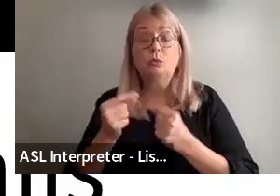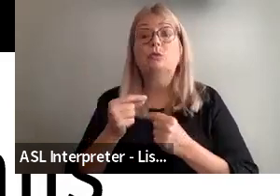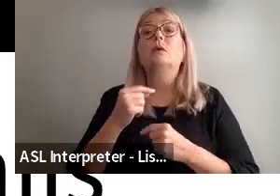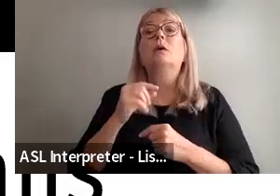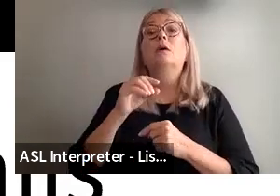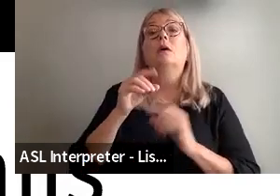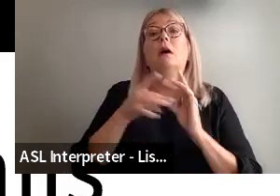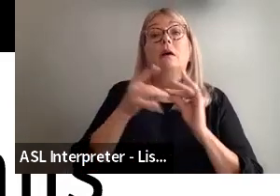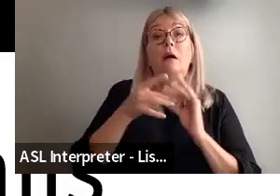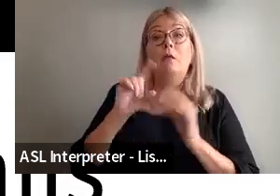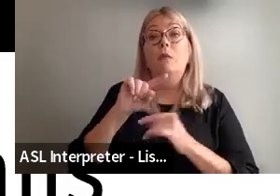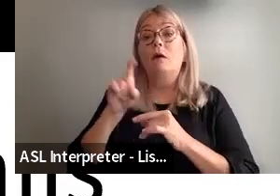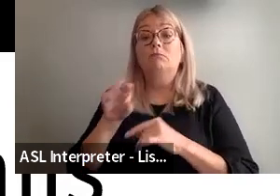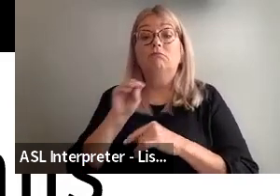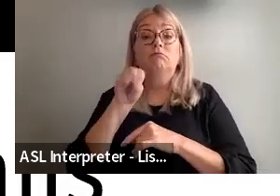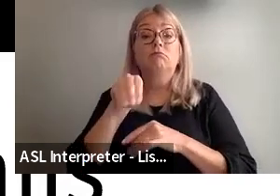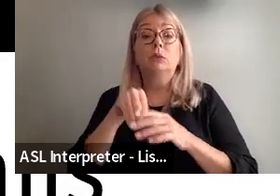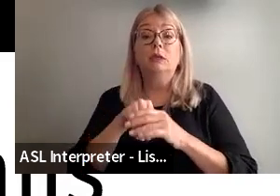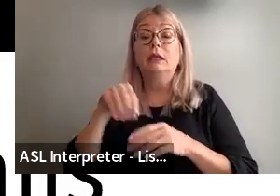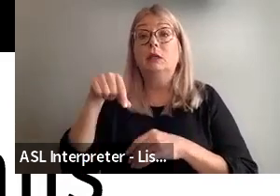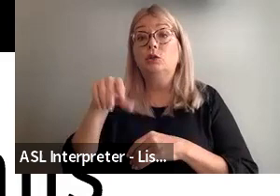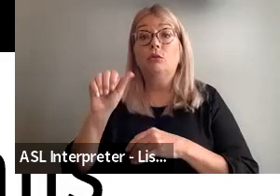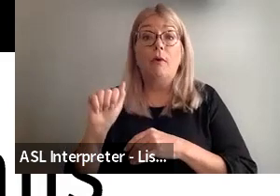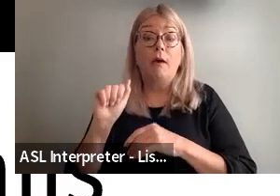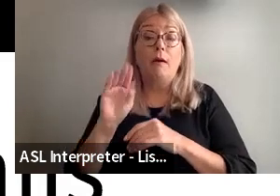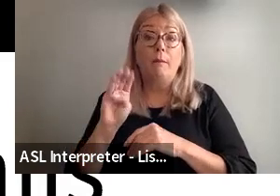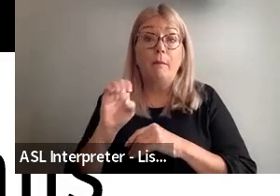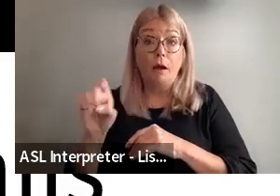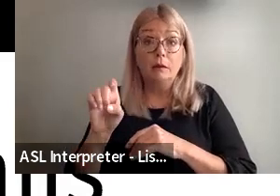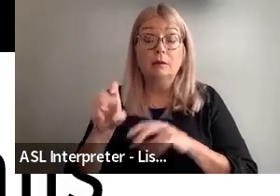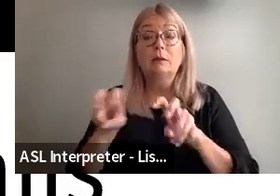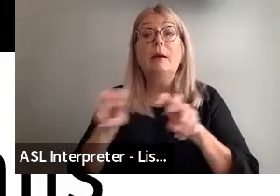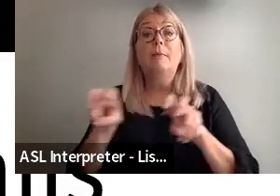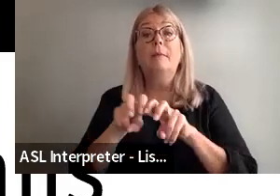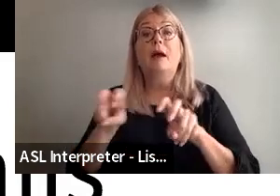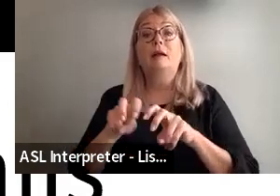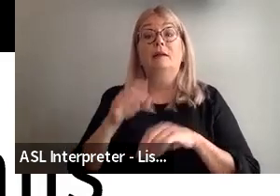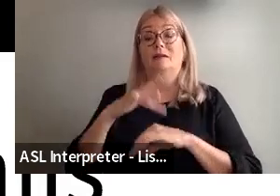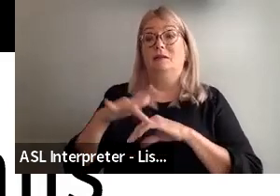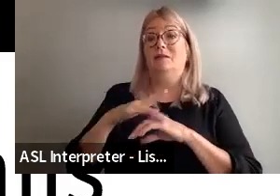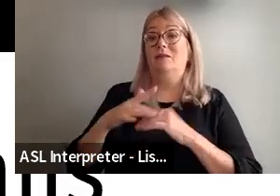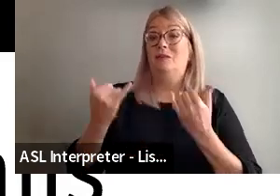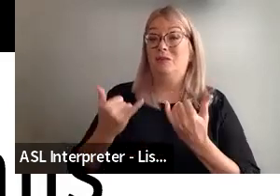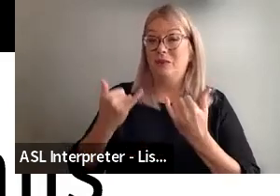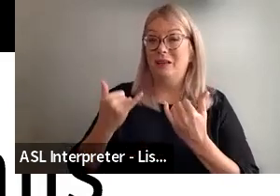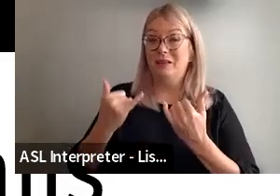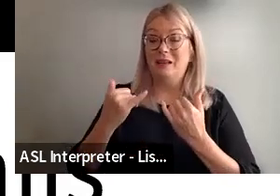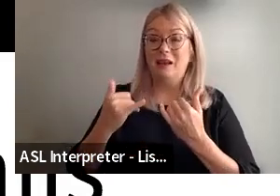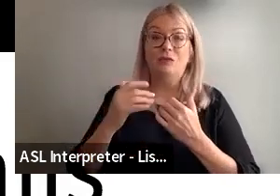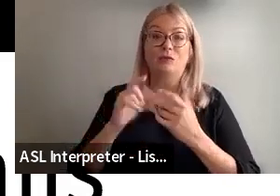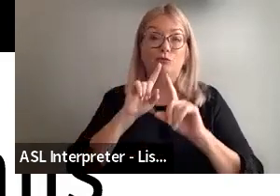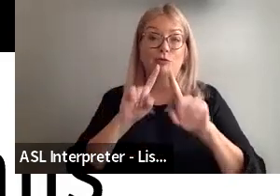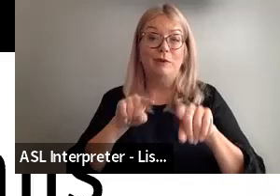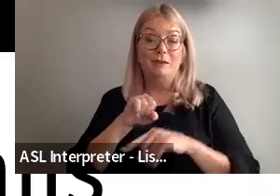Q&A box. Our unemployment insurance listening session panelists are available to answer your questions. They are Lisa, Tim,